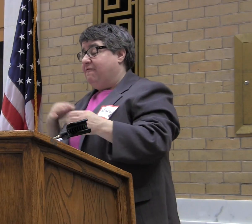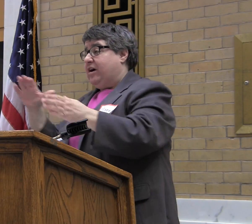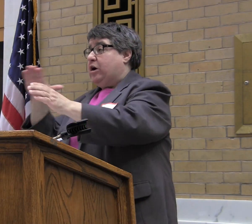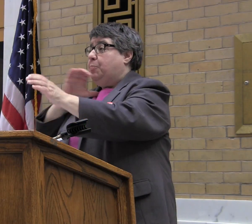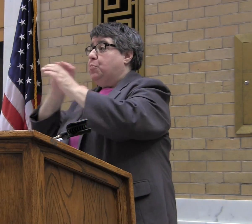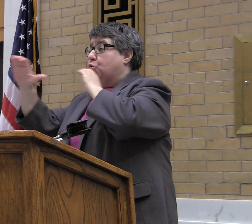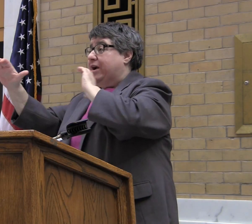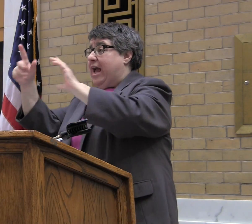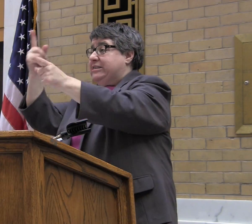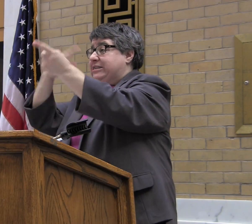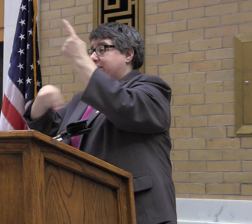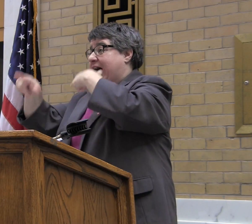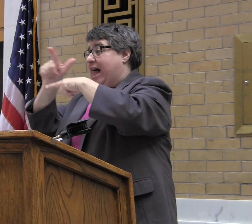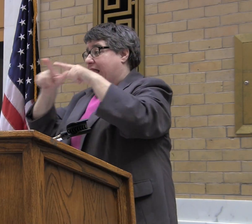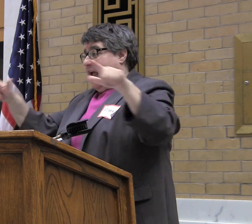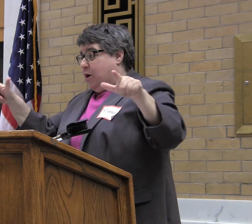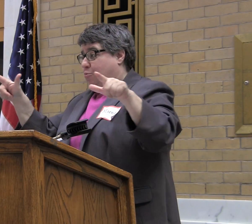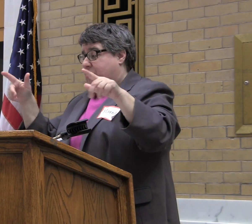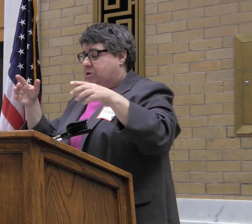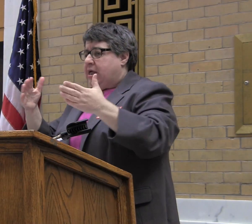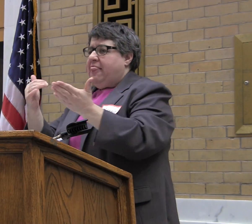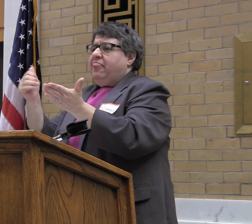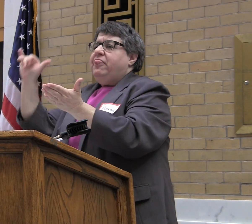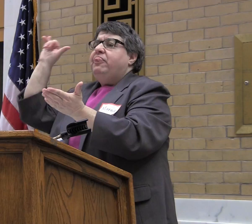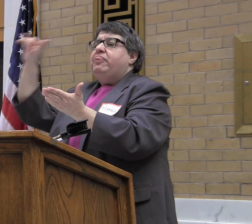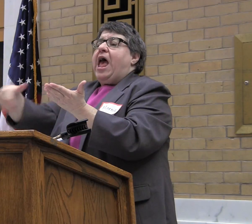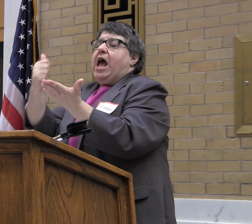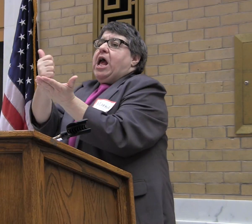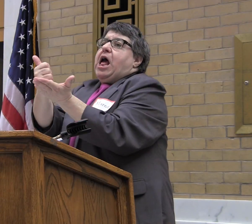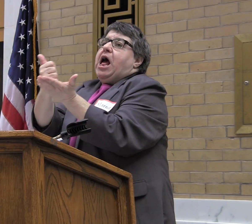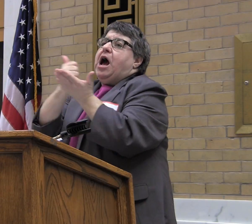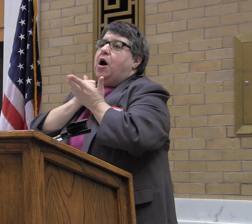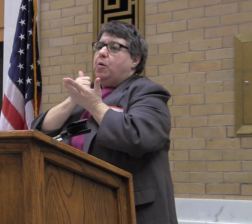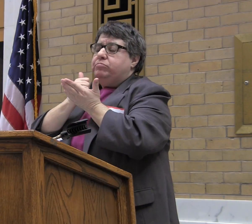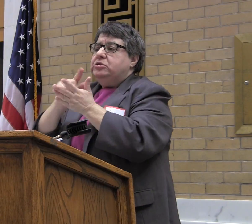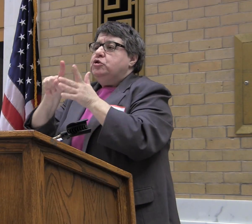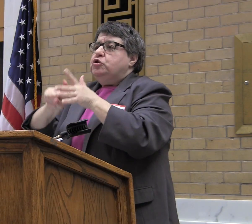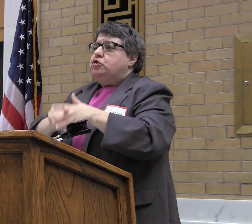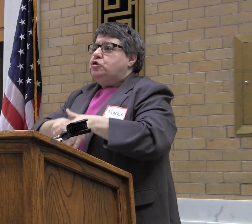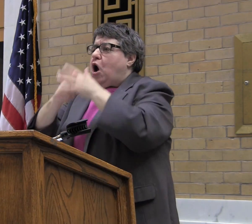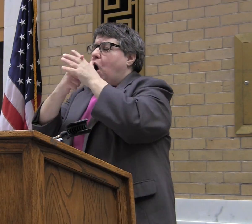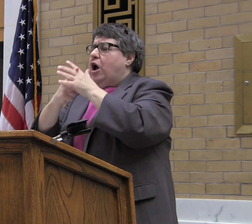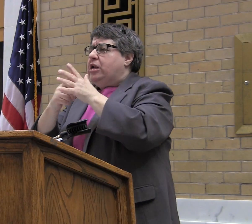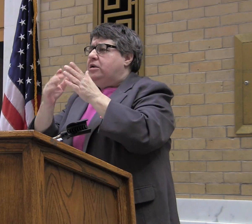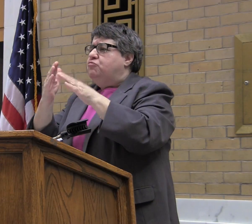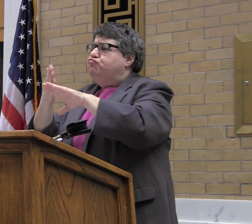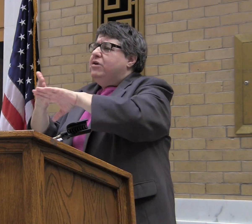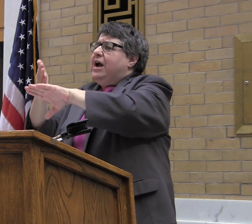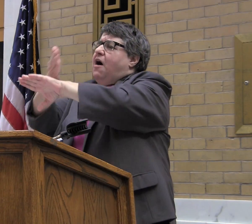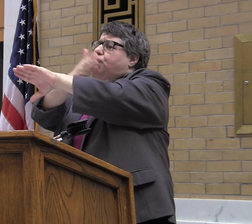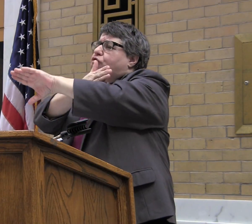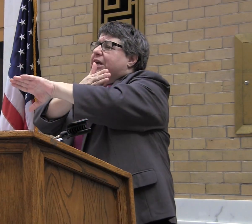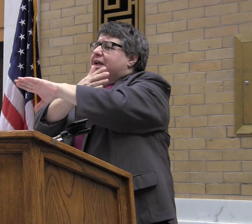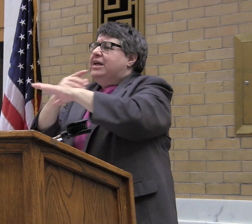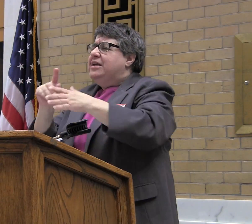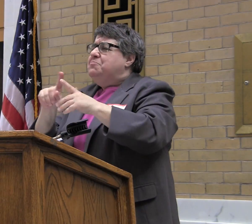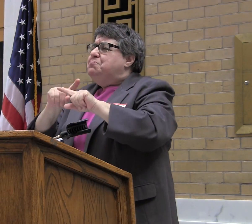They had a staff with 100% communication access. And that's where